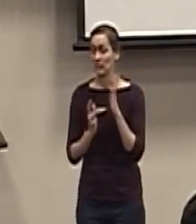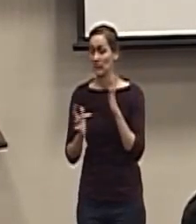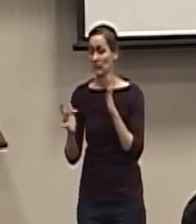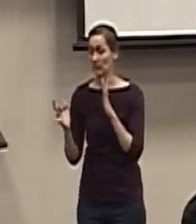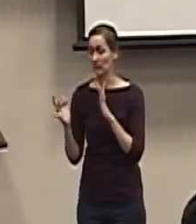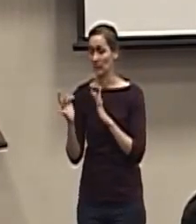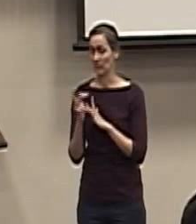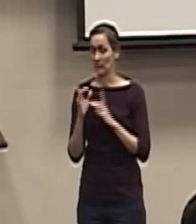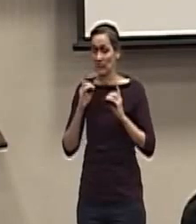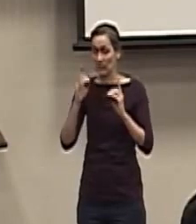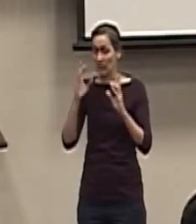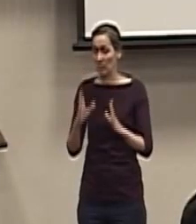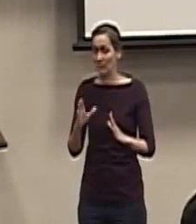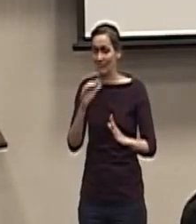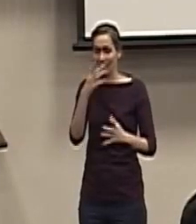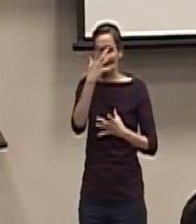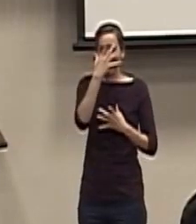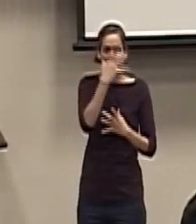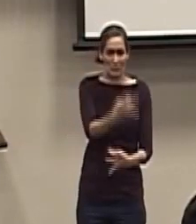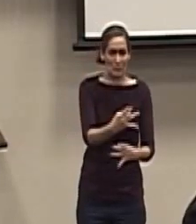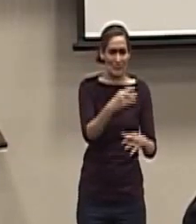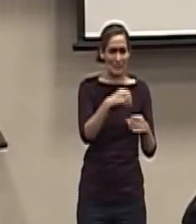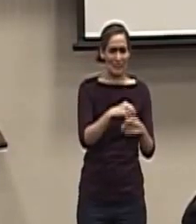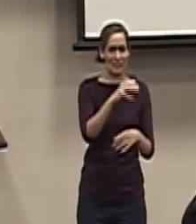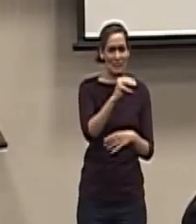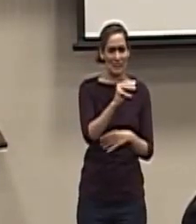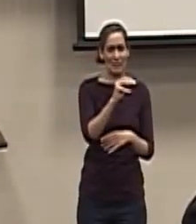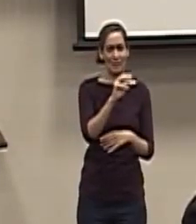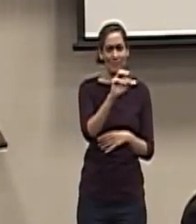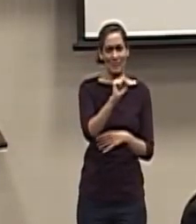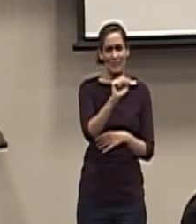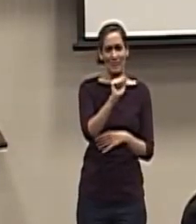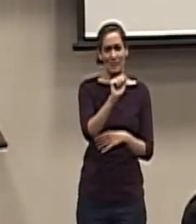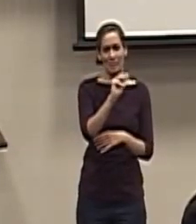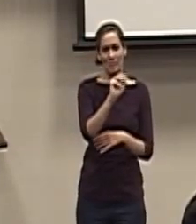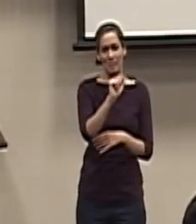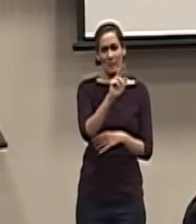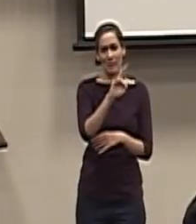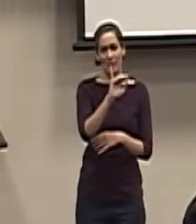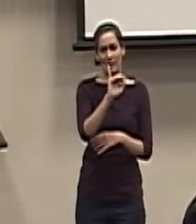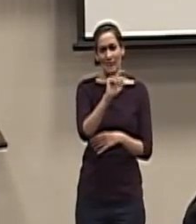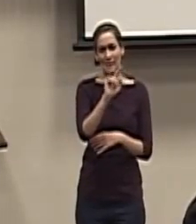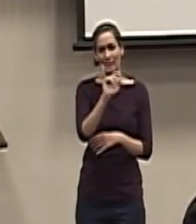Jesus' disciples had no interest in Samaritan mission work.